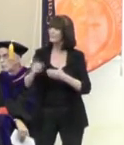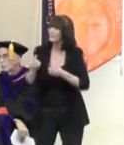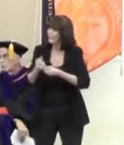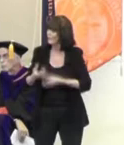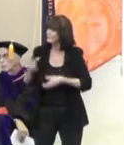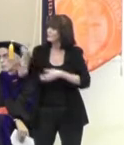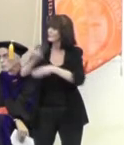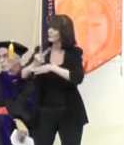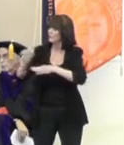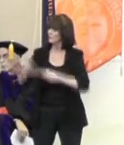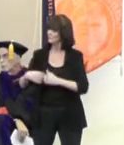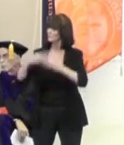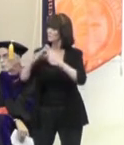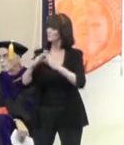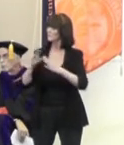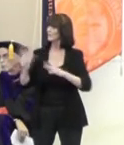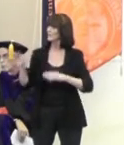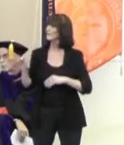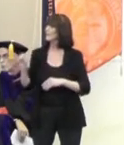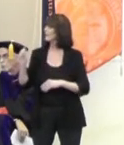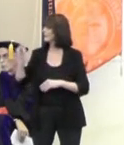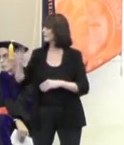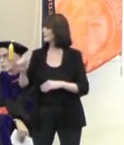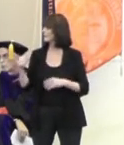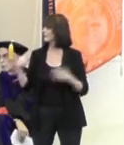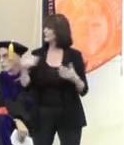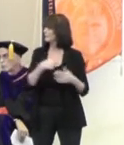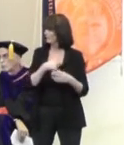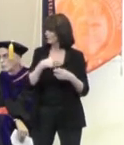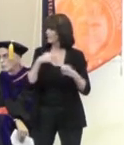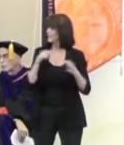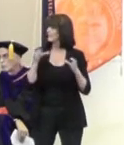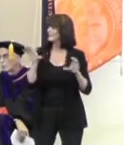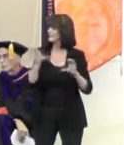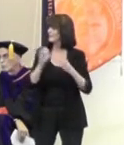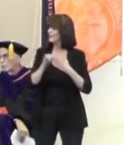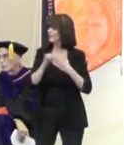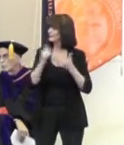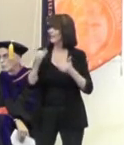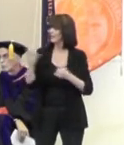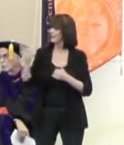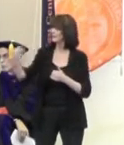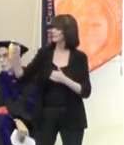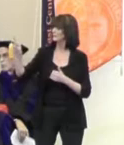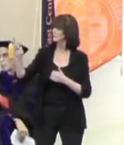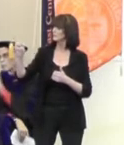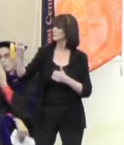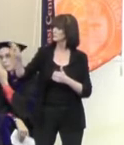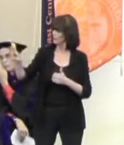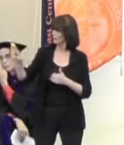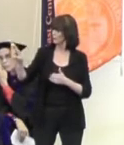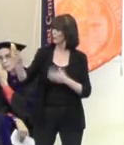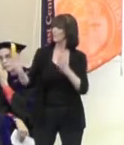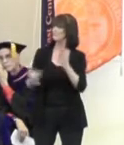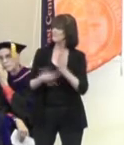Oklahoma. Went down and we hired the guy away that did such a great job there. Now career tech.